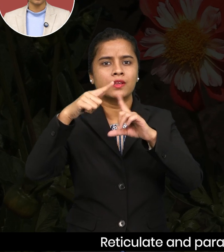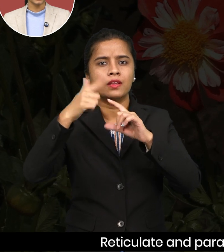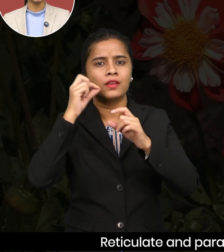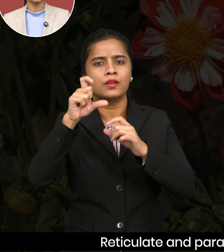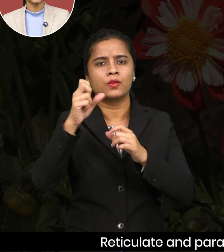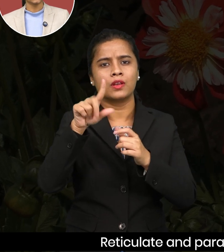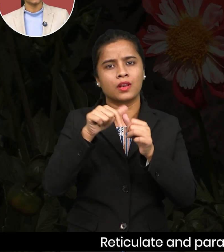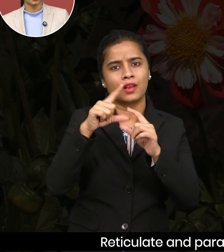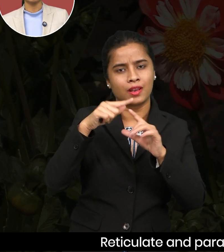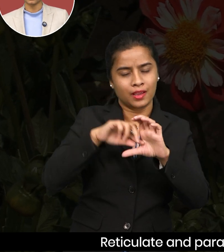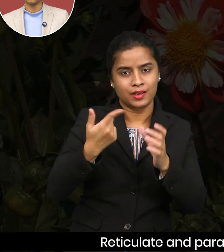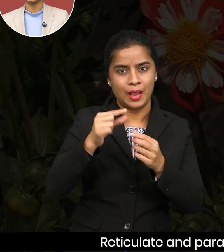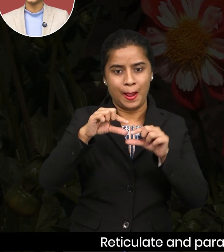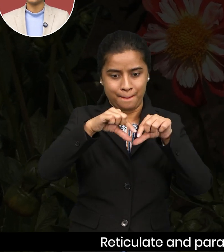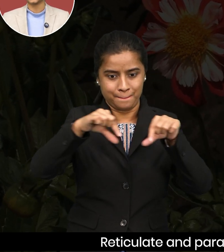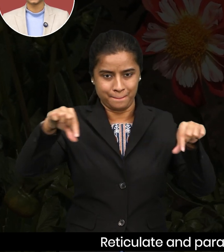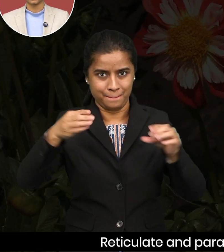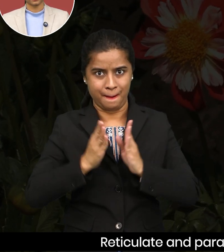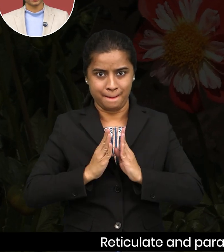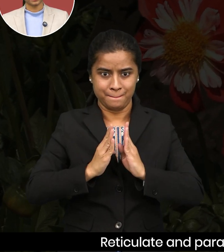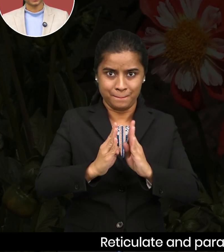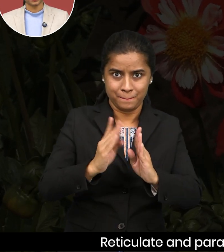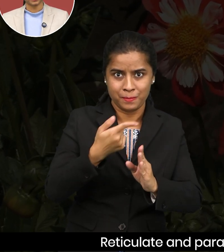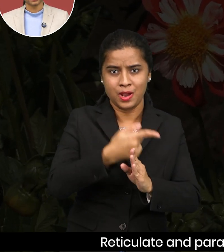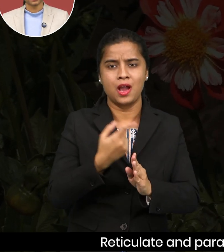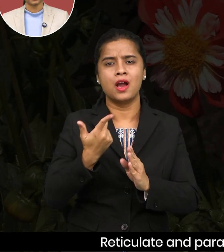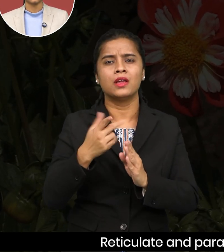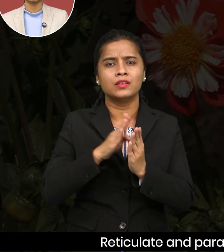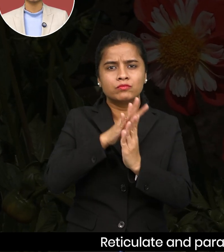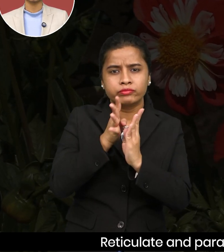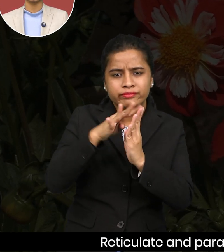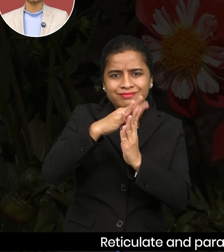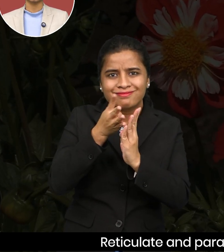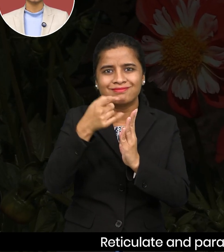Reticulate and parallel venation are found in leaves.